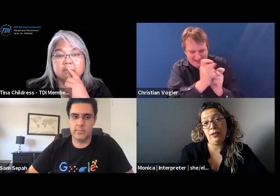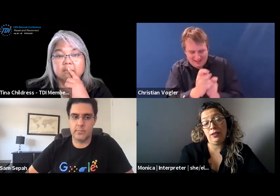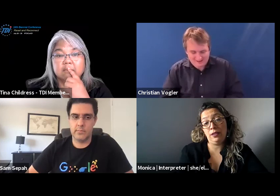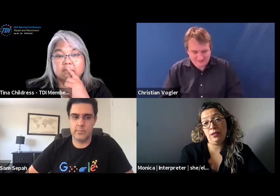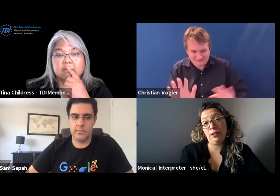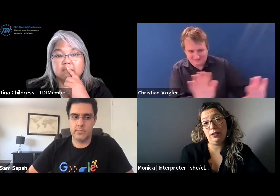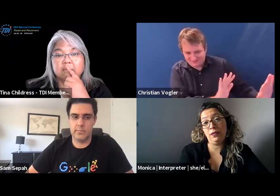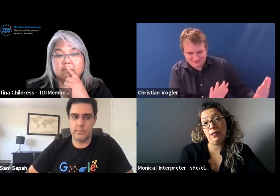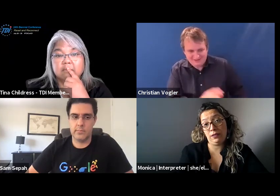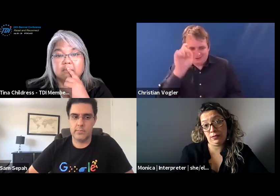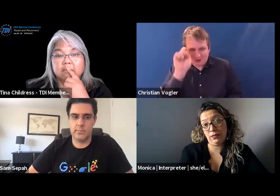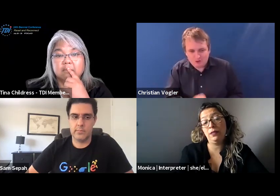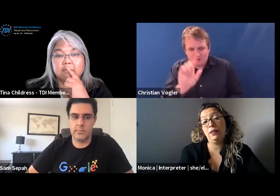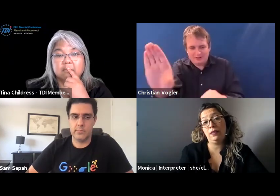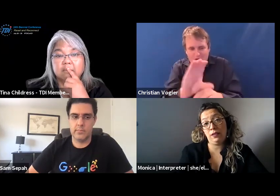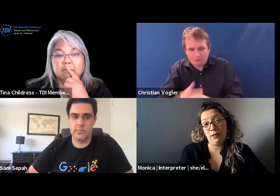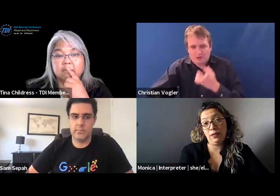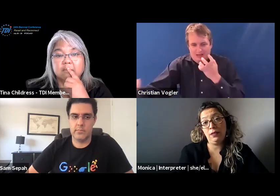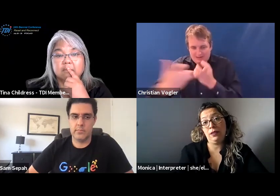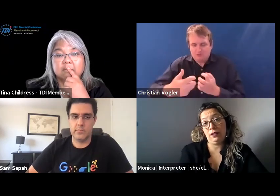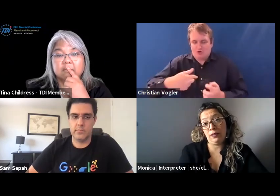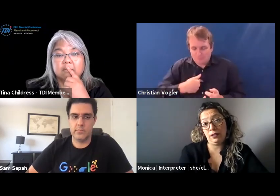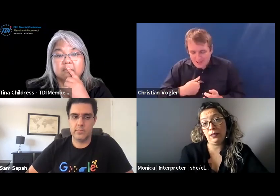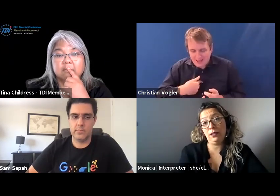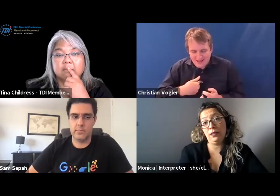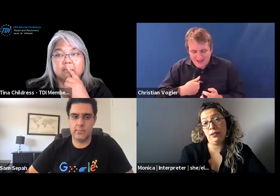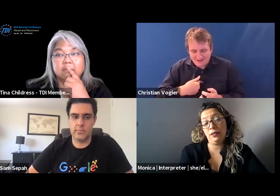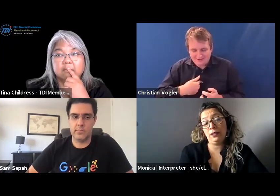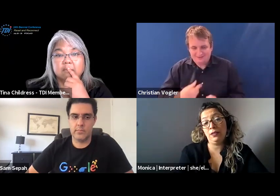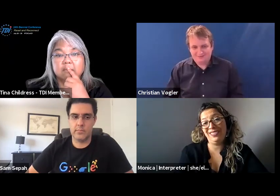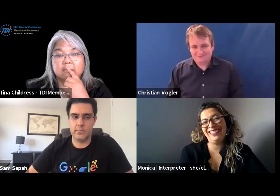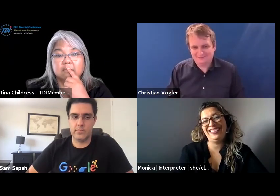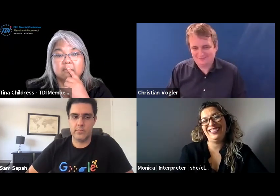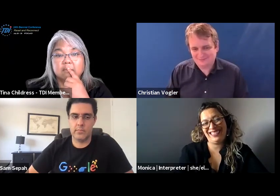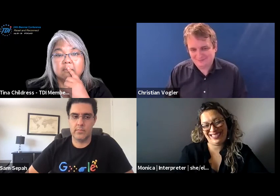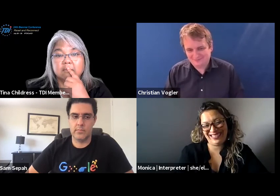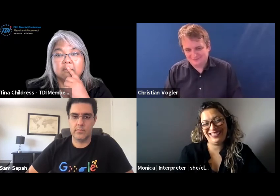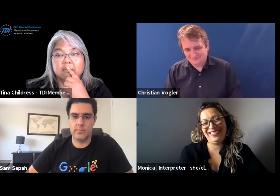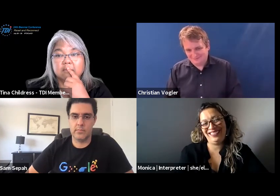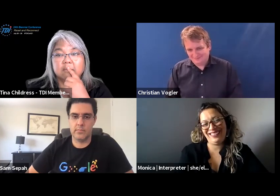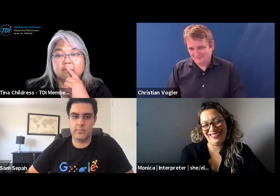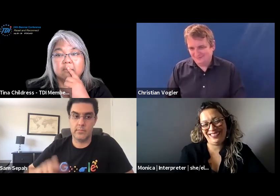out how to use and edit everything. No, the computer needs to be compatible with what I need.